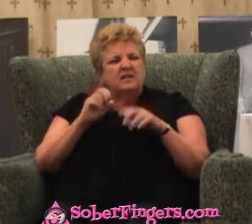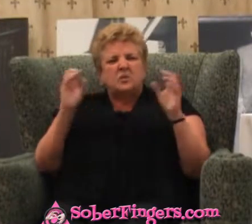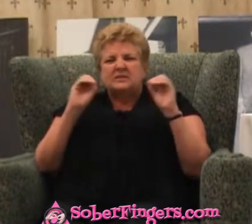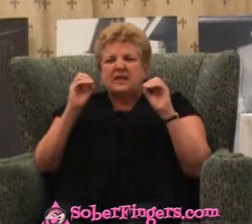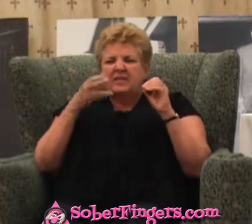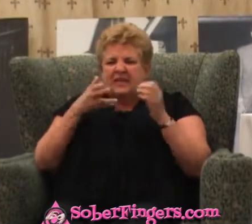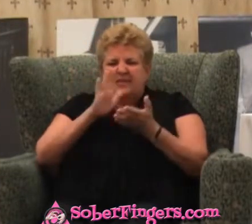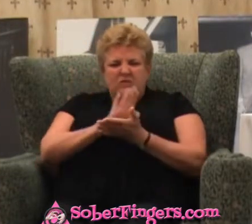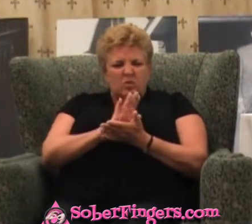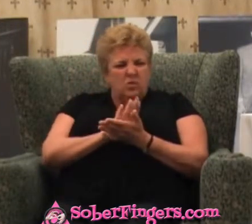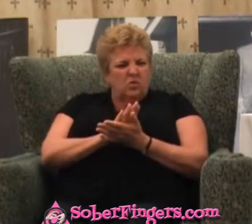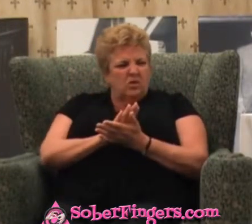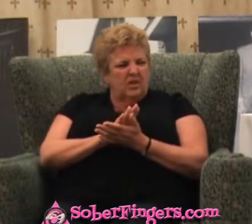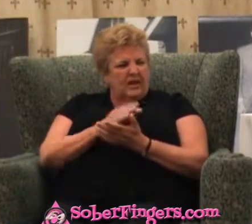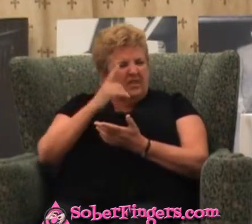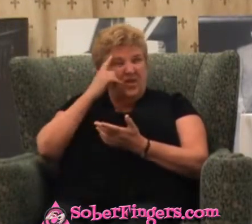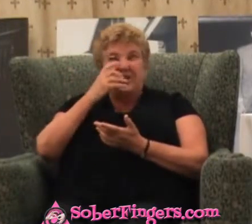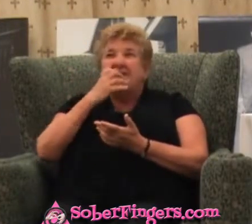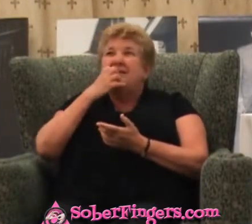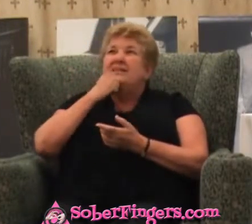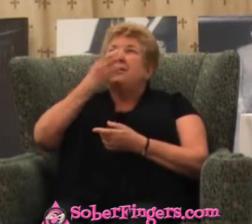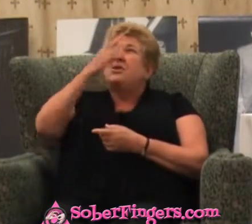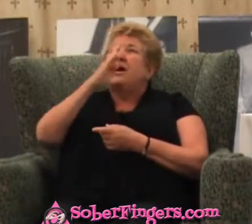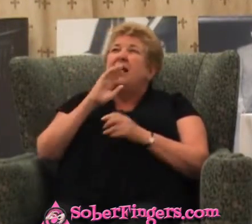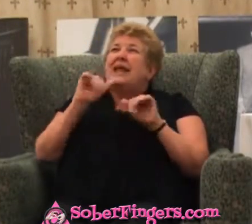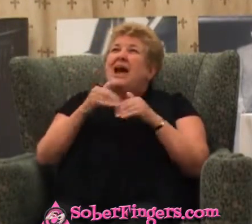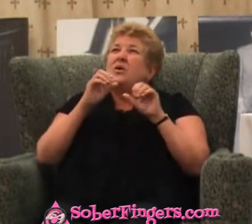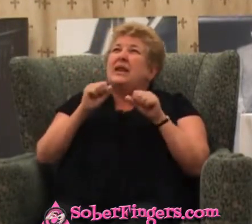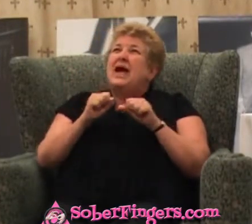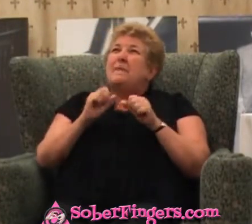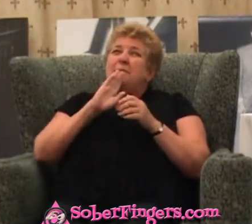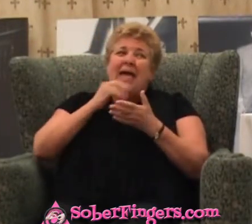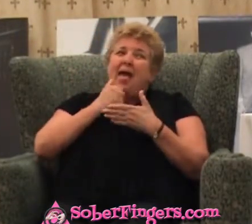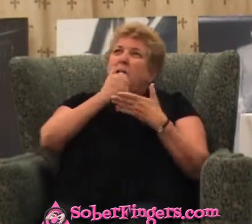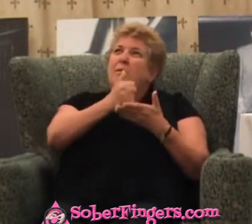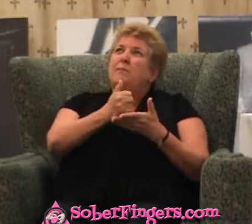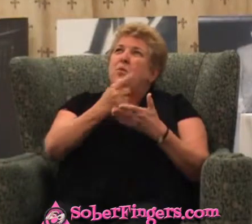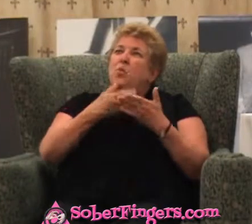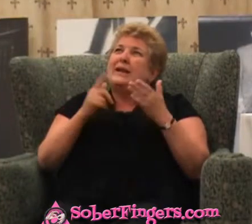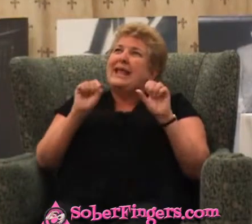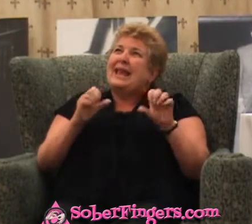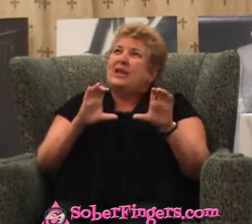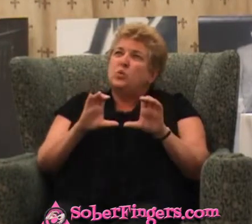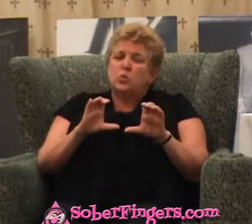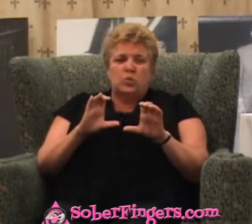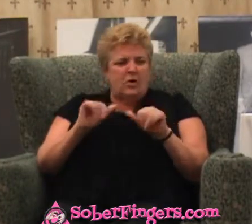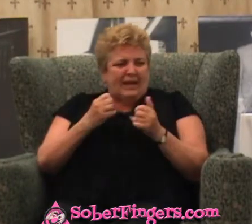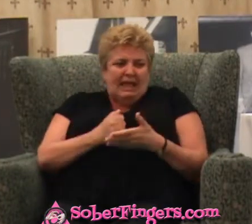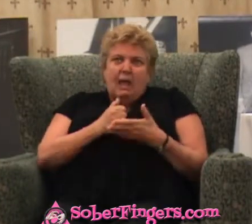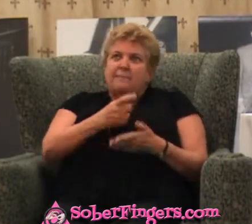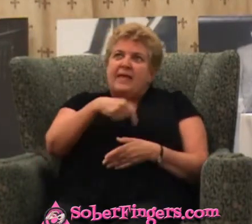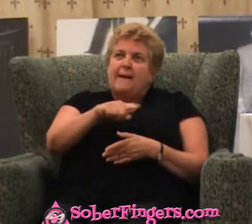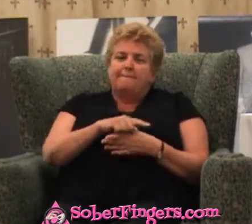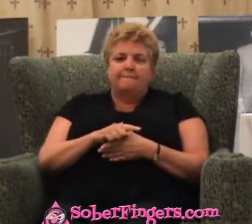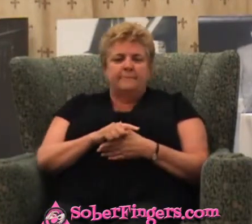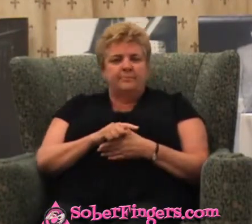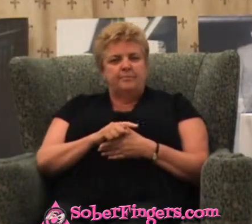God, how can I be useful? Use me. What can I do? How can I help them? And Mr. Mina, the school principal,